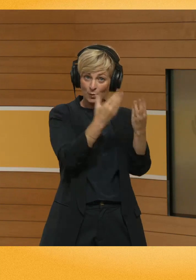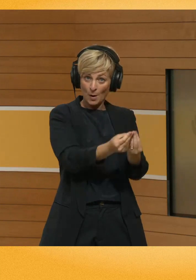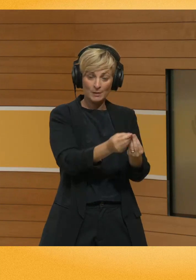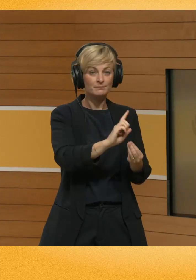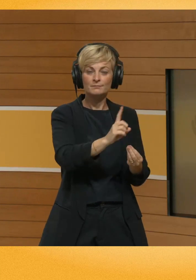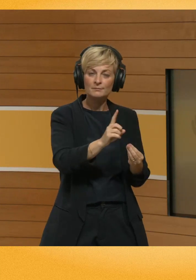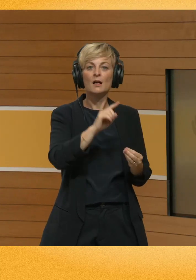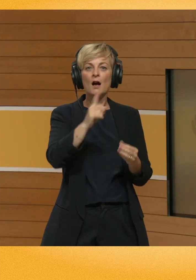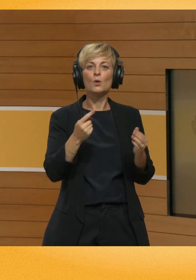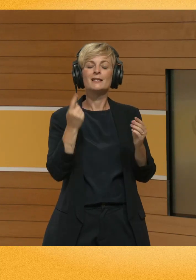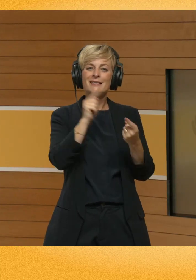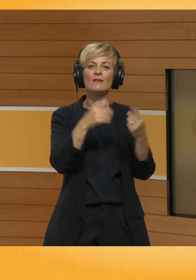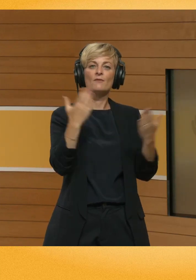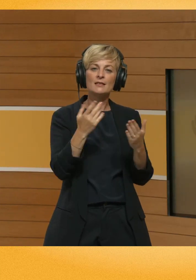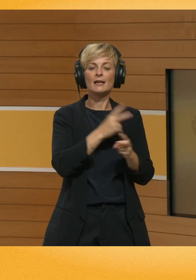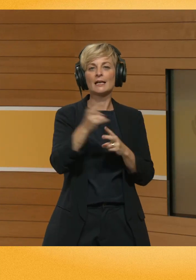nursing excellence.